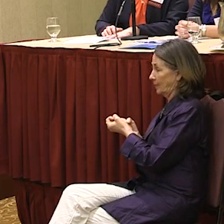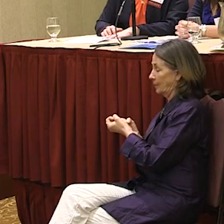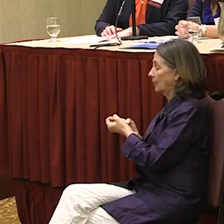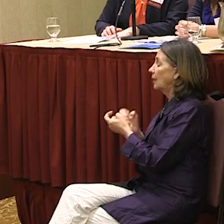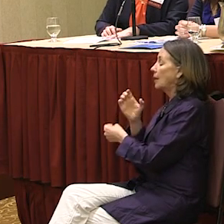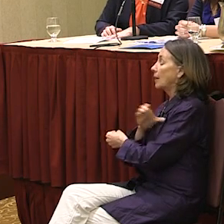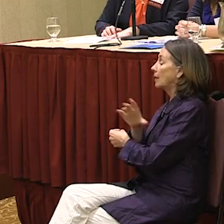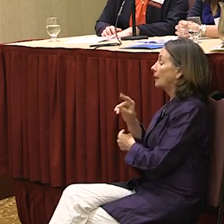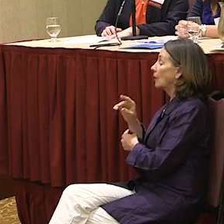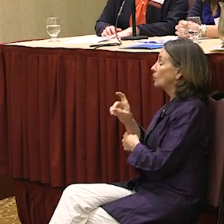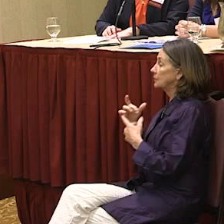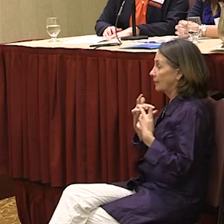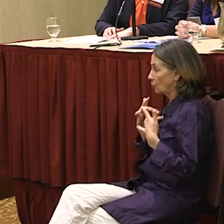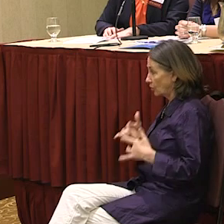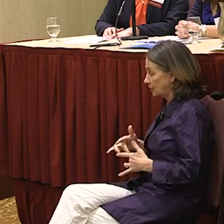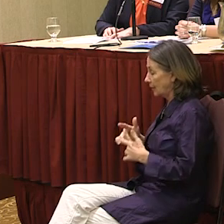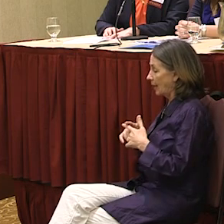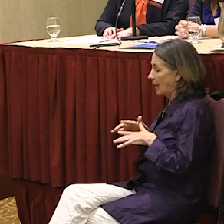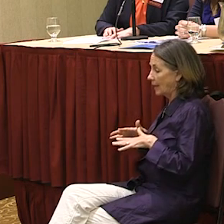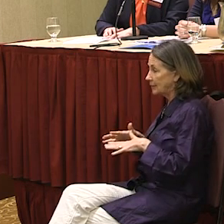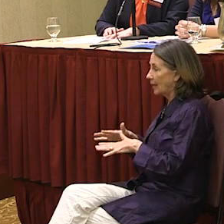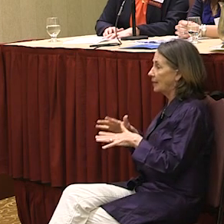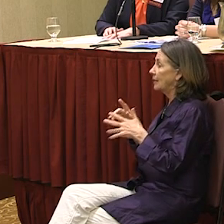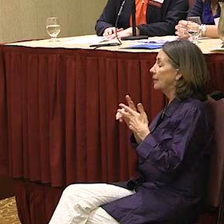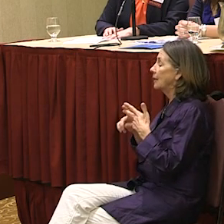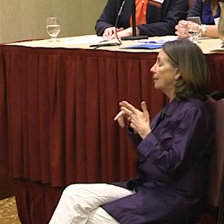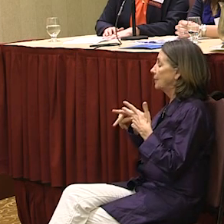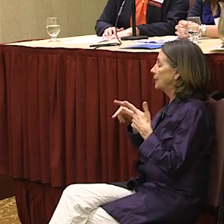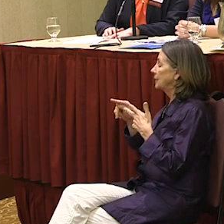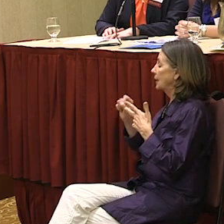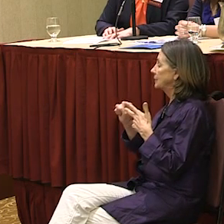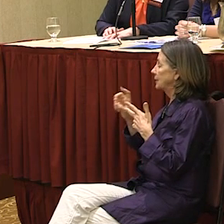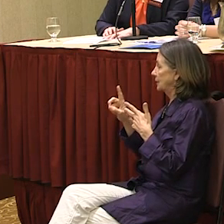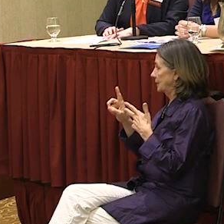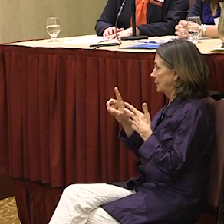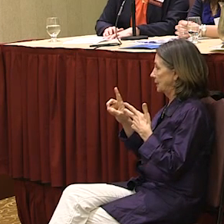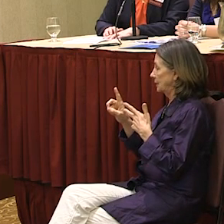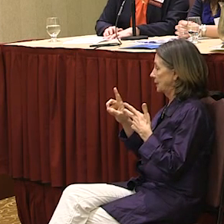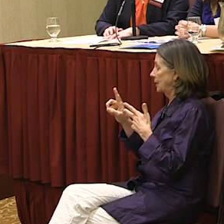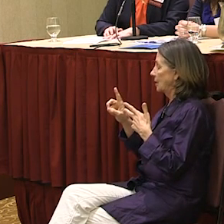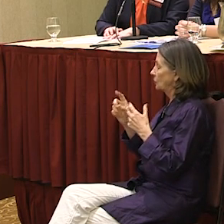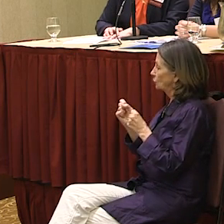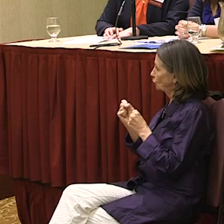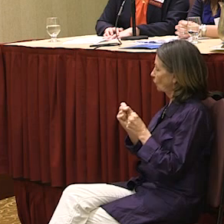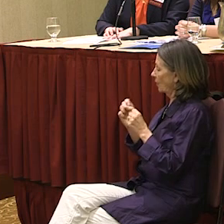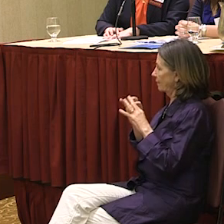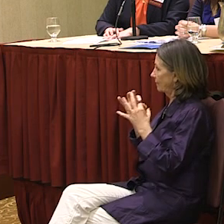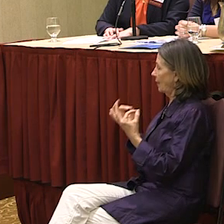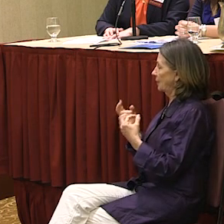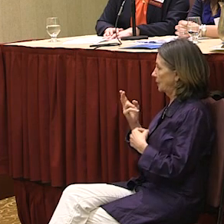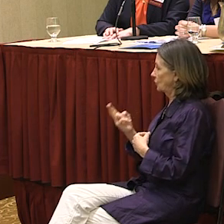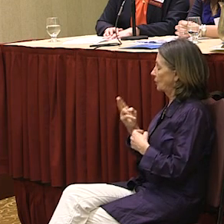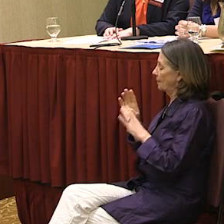has a clinical diagnosis of depression, anxiety, PTSD, with a strong family